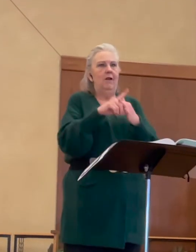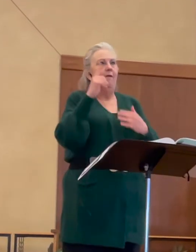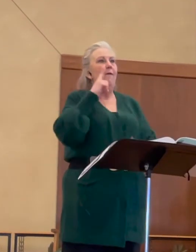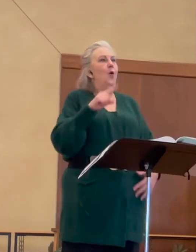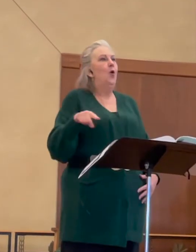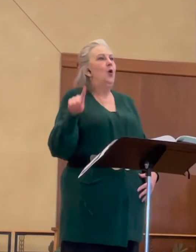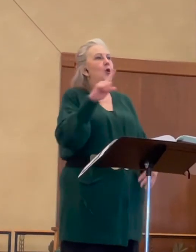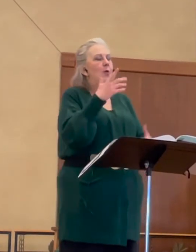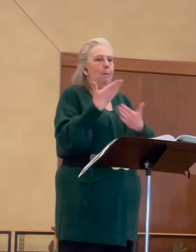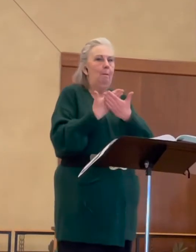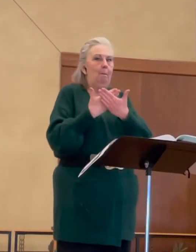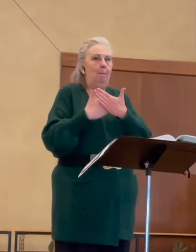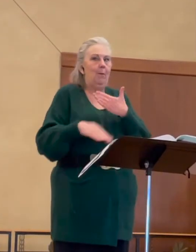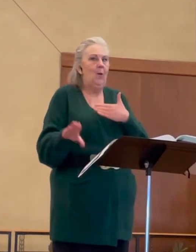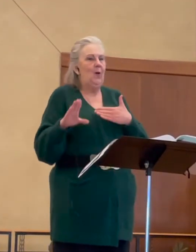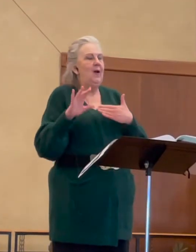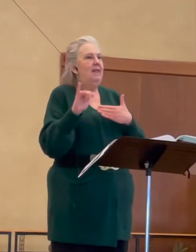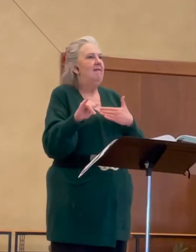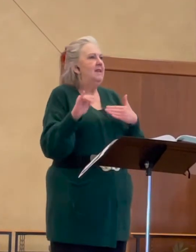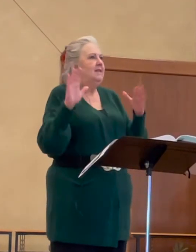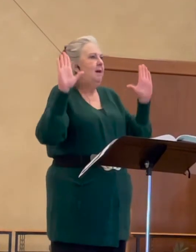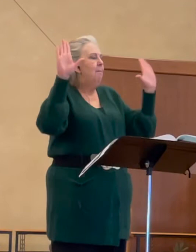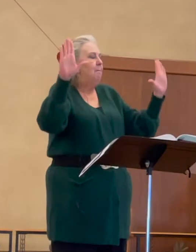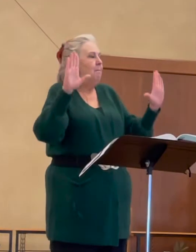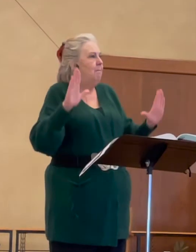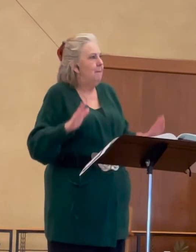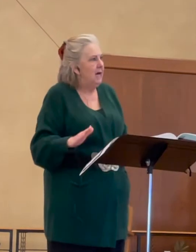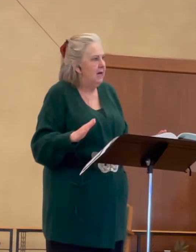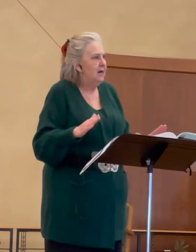He's born in this most amazing way,